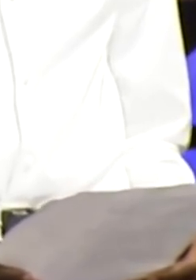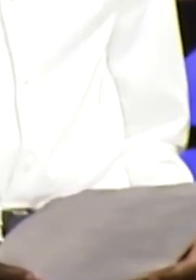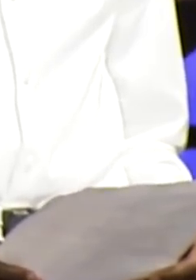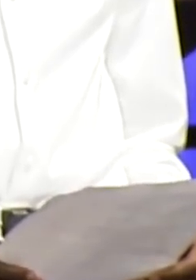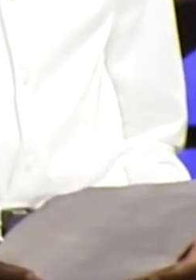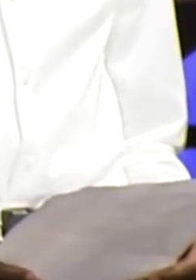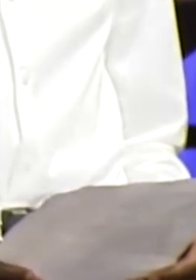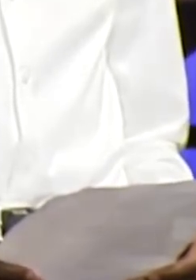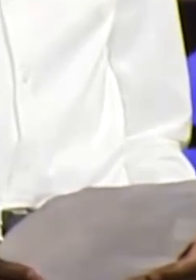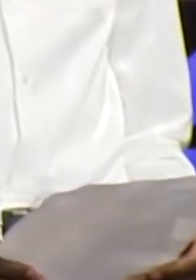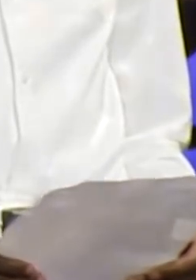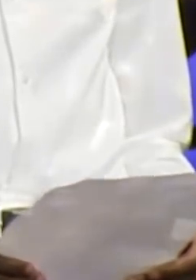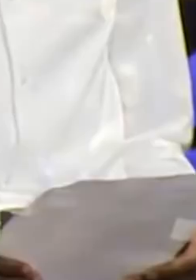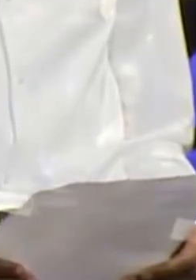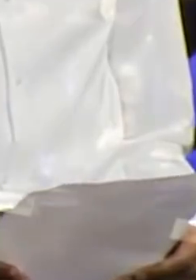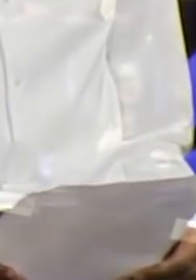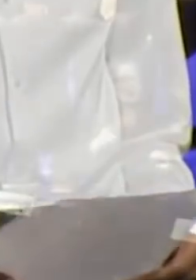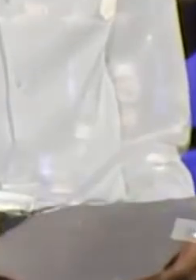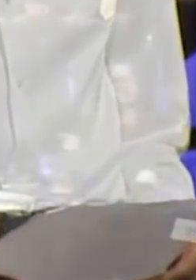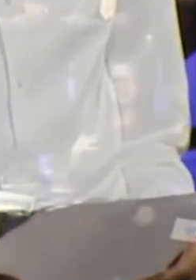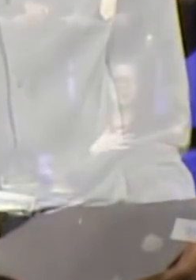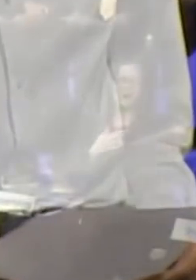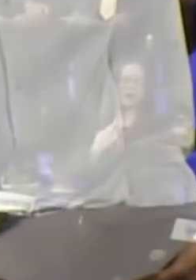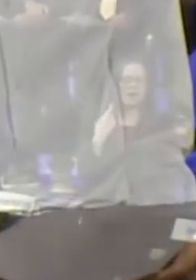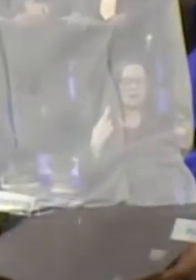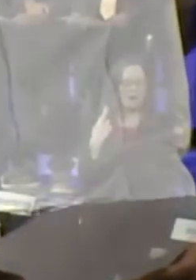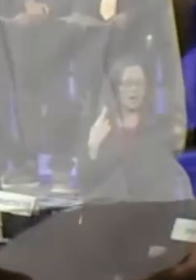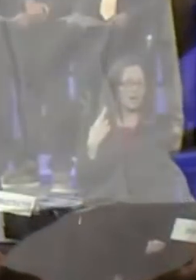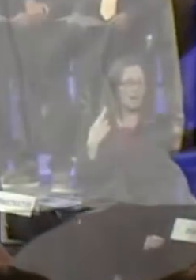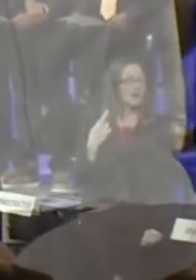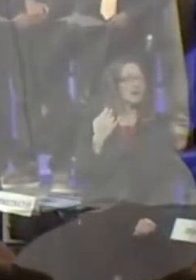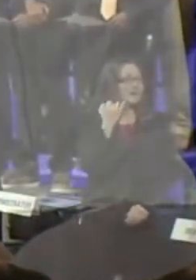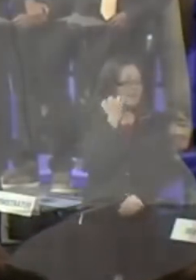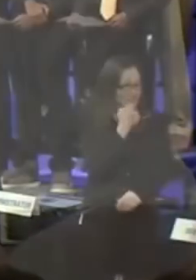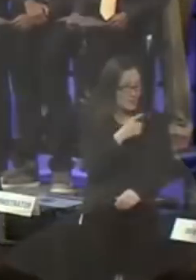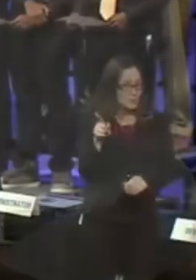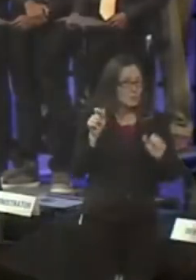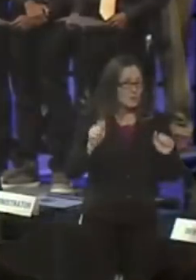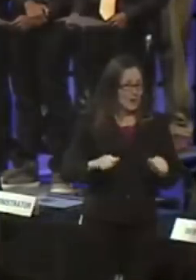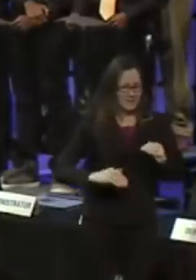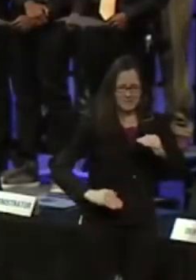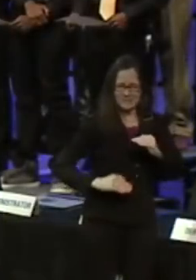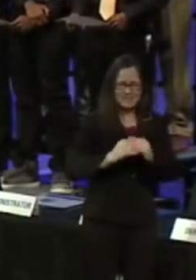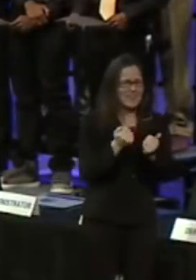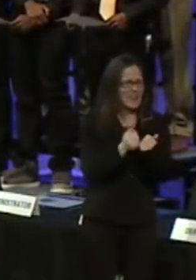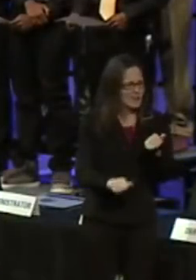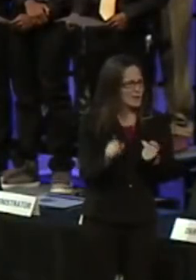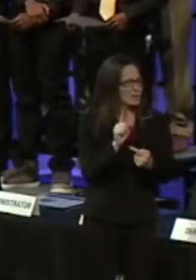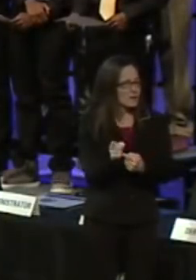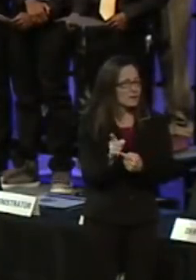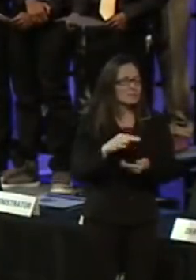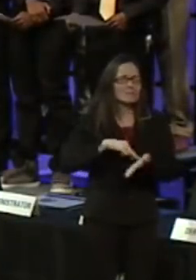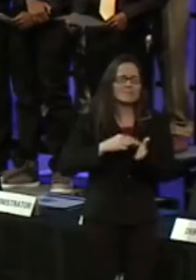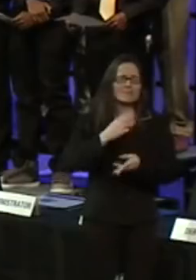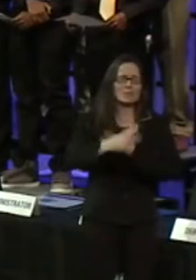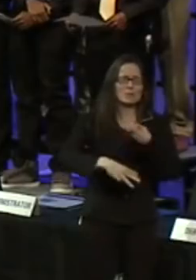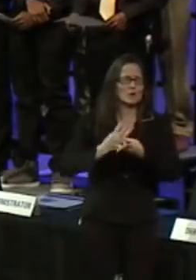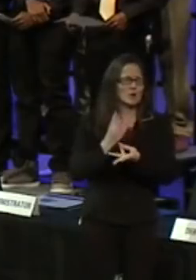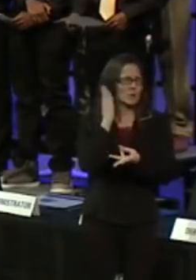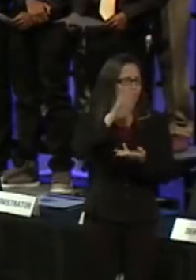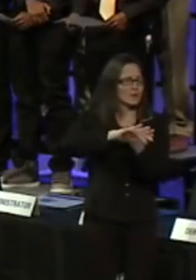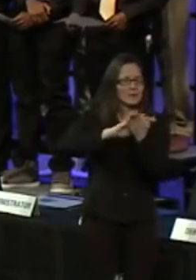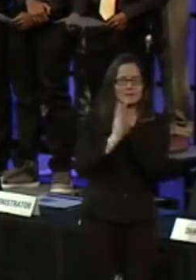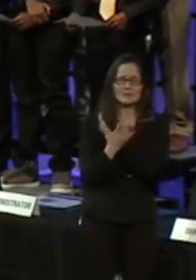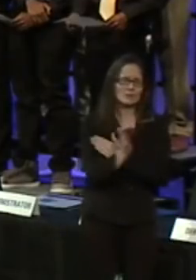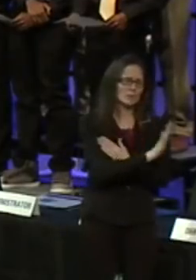the unforgiving minute, the 60 seconds worth of distance run. Yours is the earth and everything that's in it. And which is